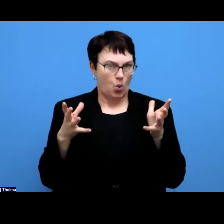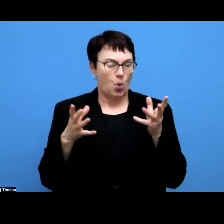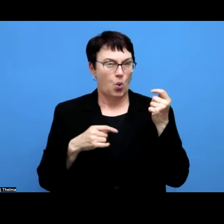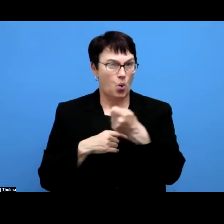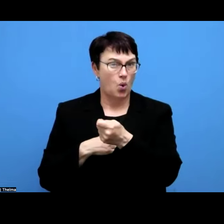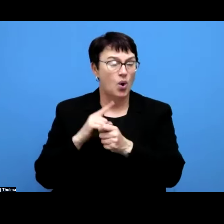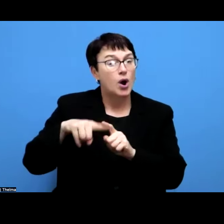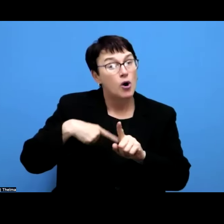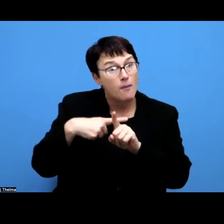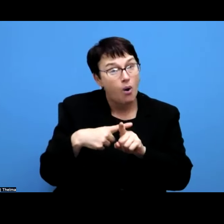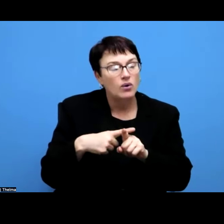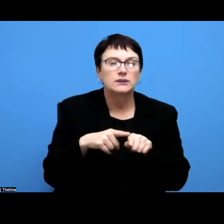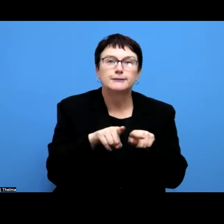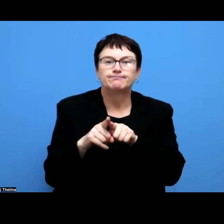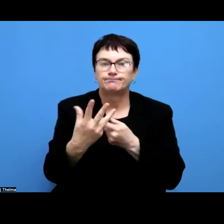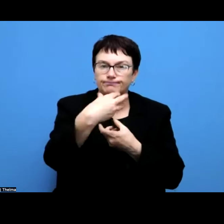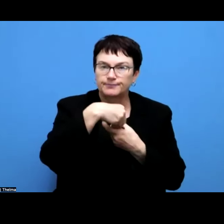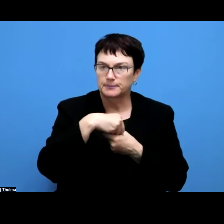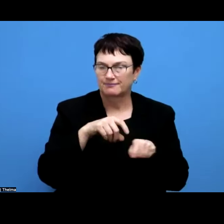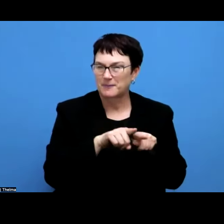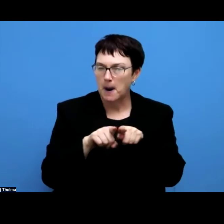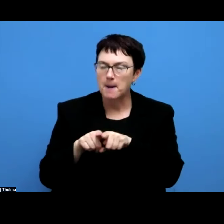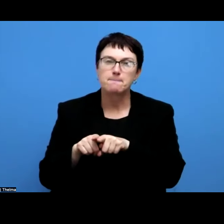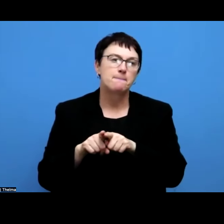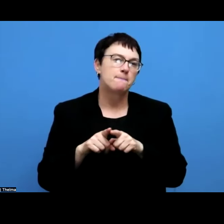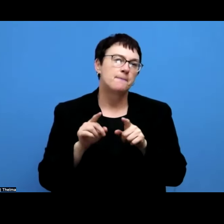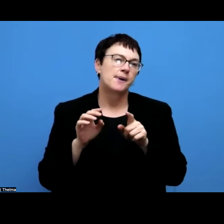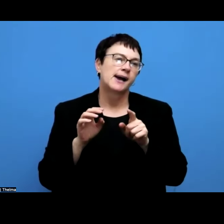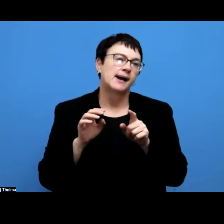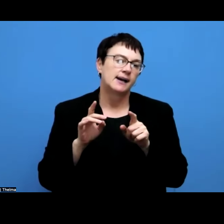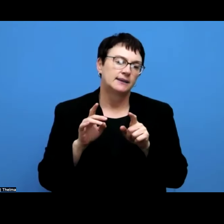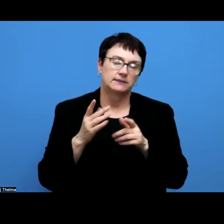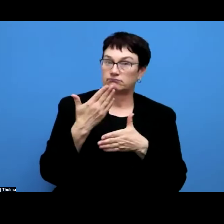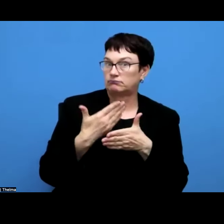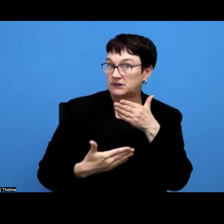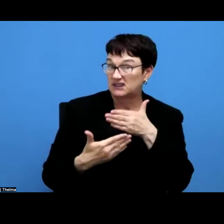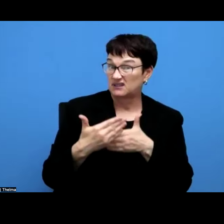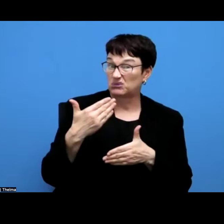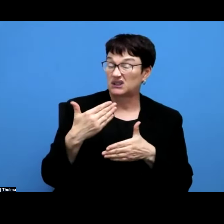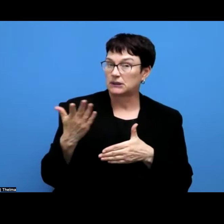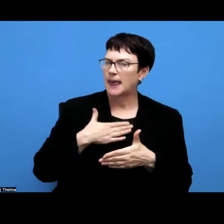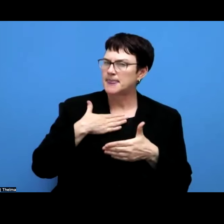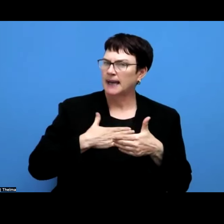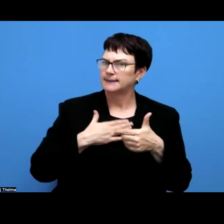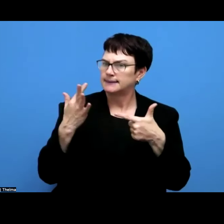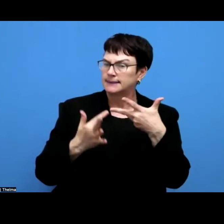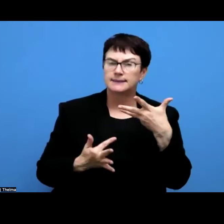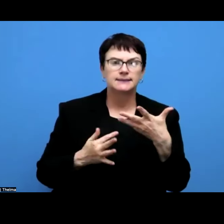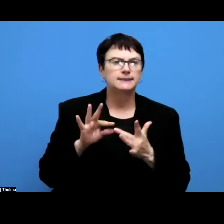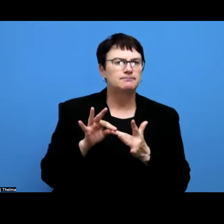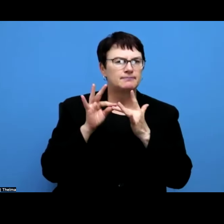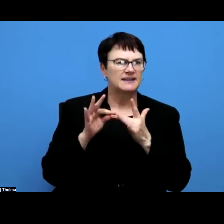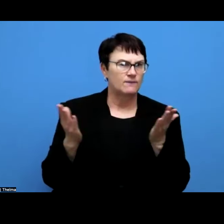packages. These packages are also taking care of disability-related needs, where SHA